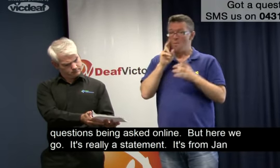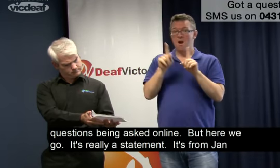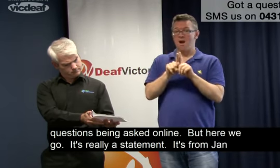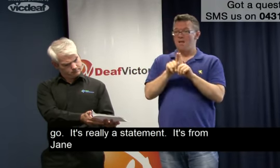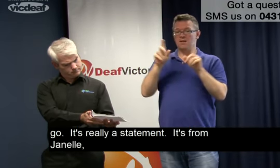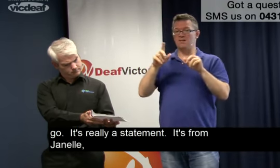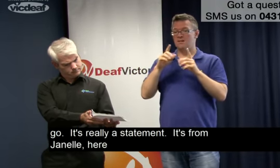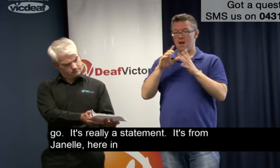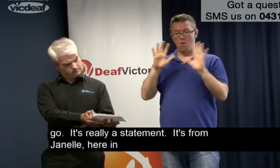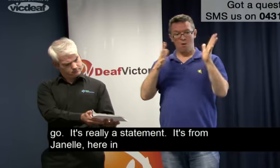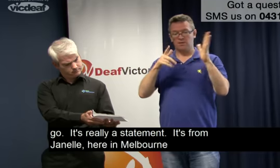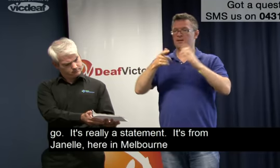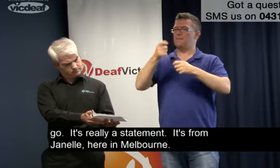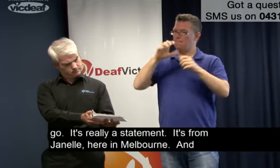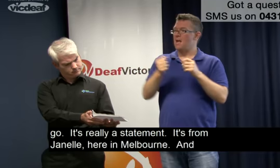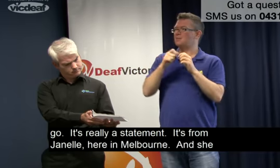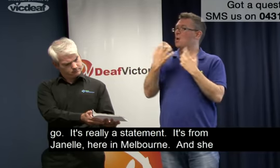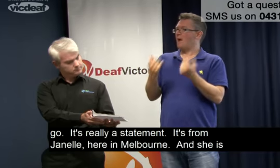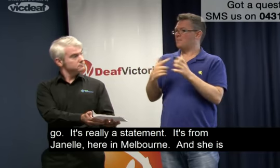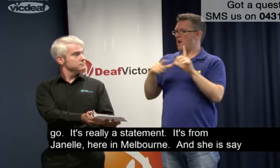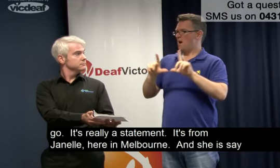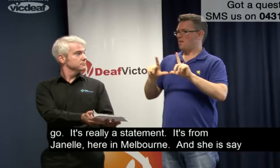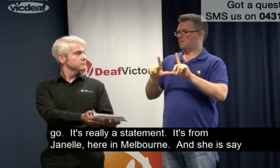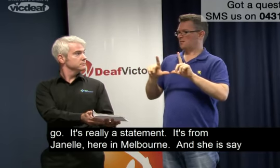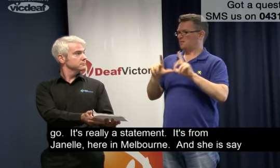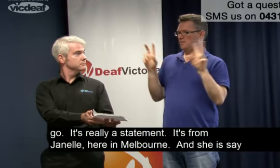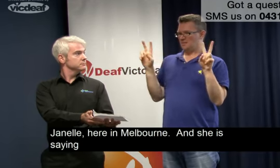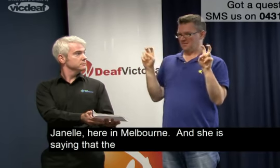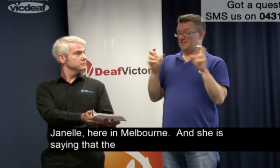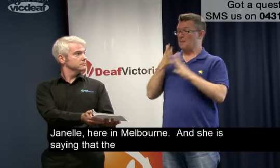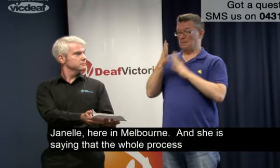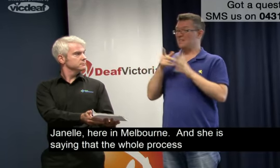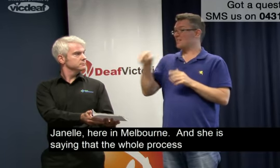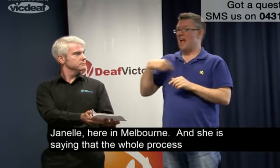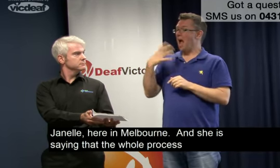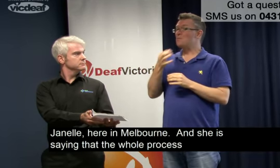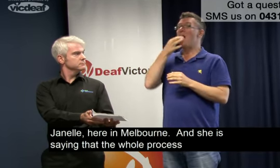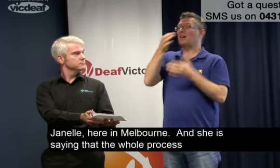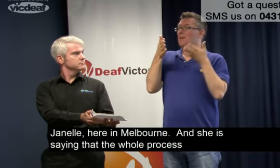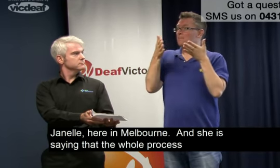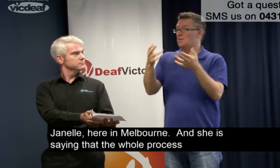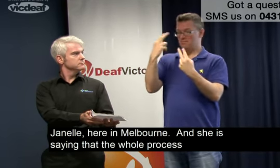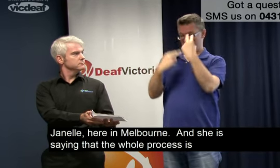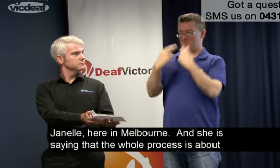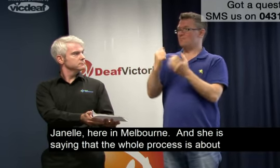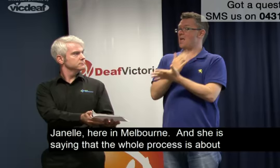And she is saying that the whole process is about having a license. And so we're